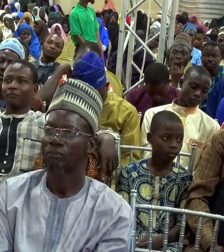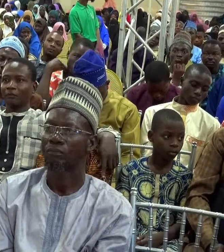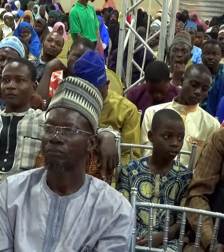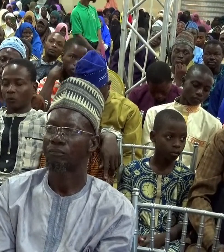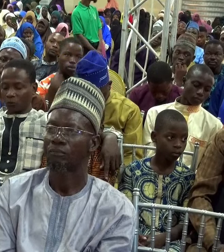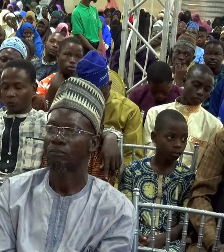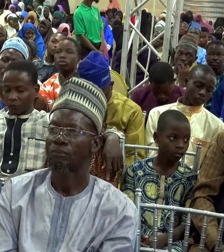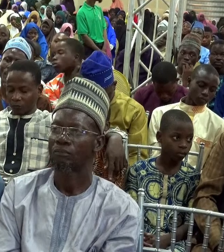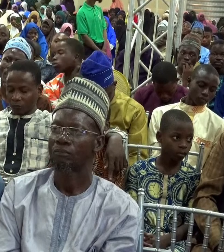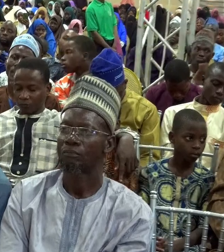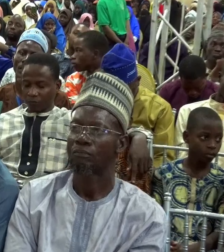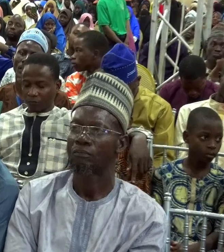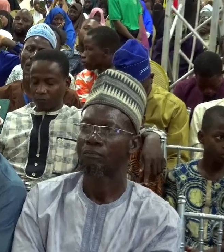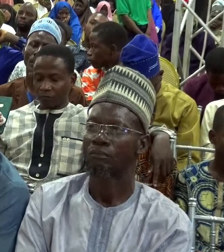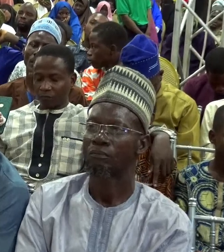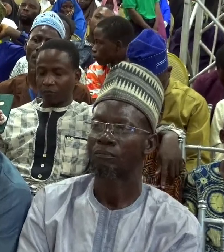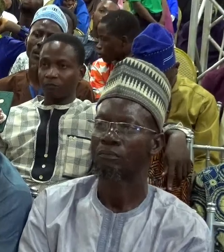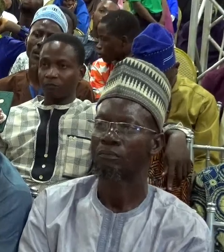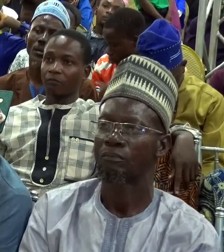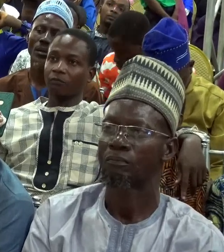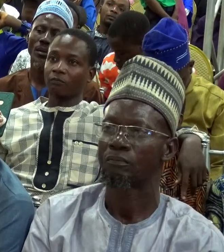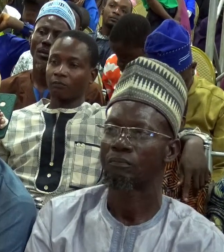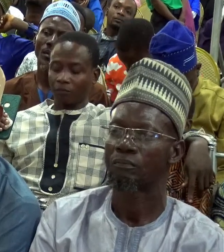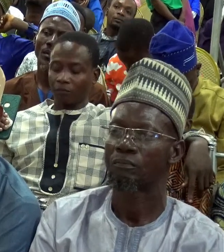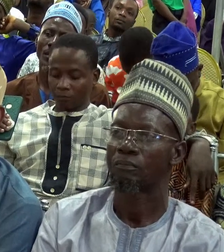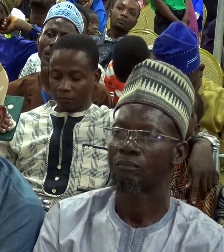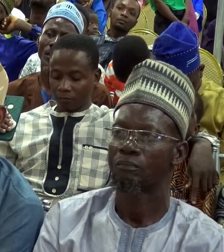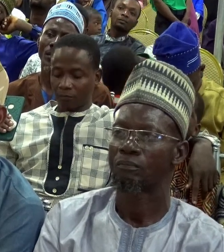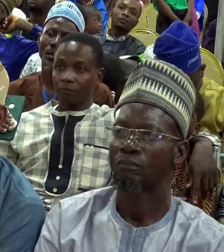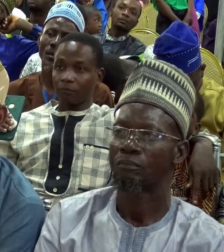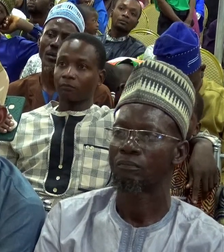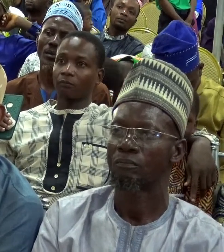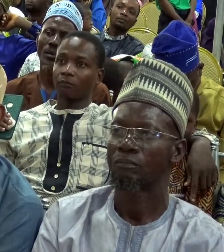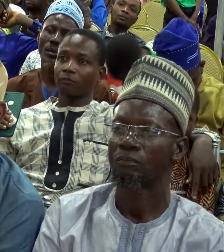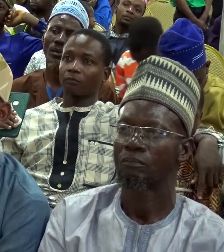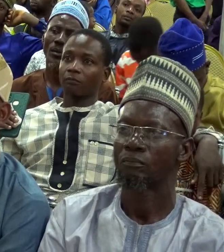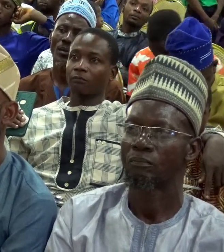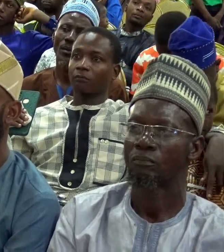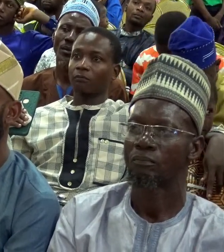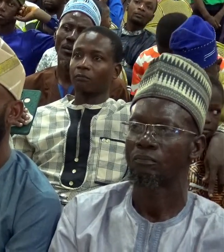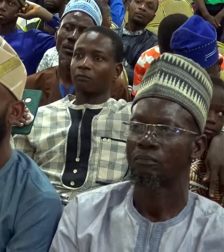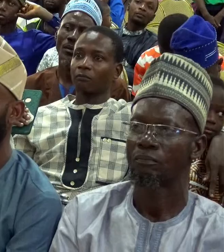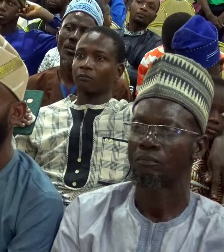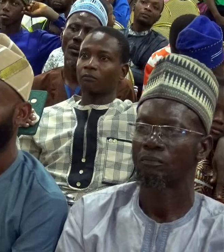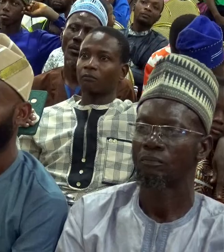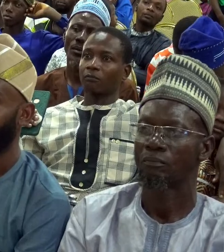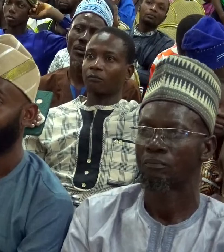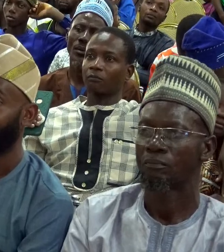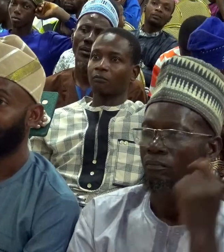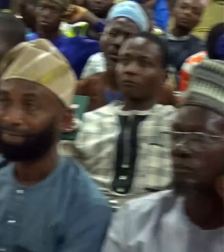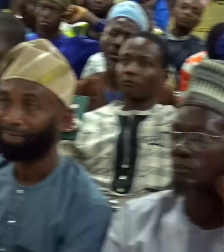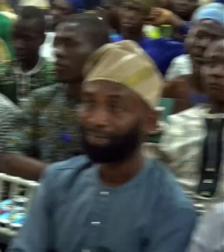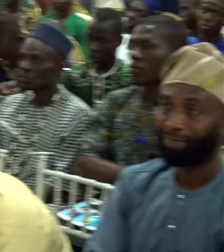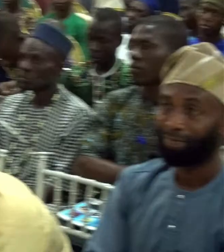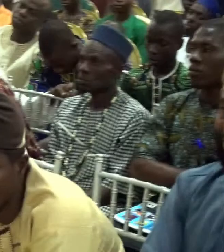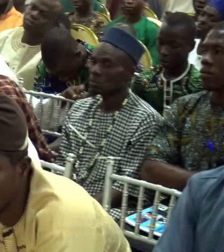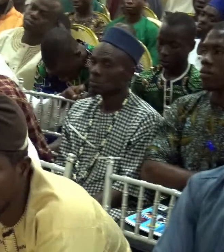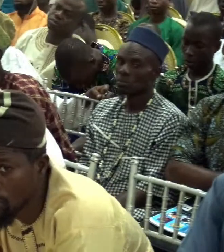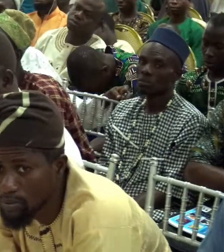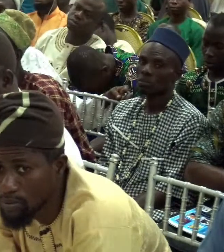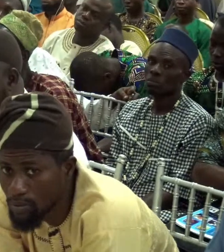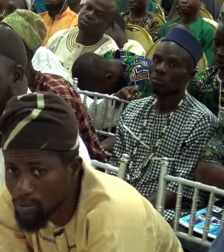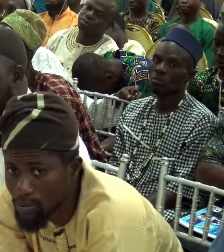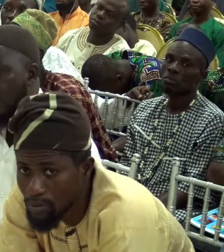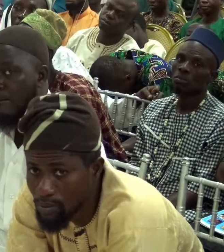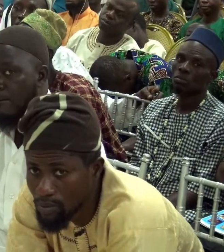en tin so fun ni pe to place me in authority over the treasures of the land, surely I am a good custodian. Ine